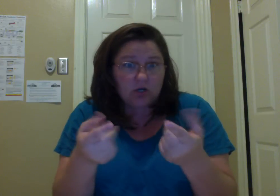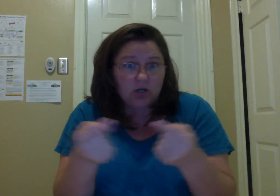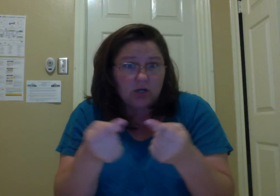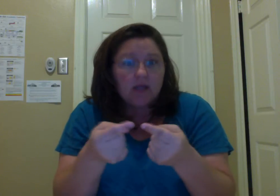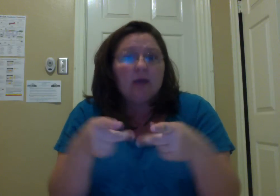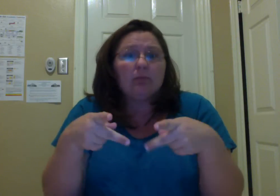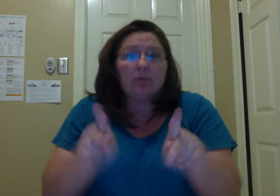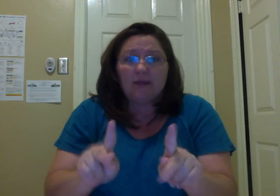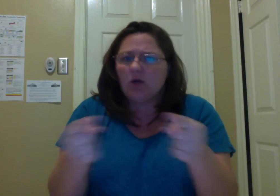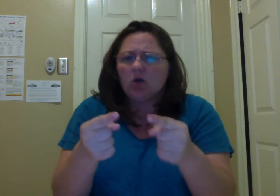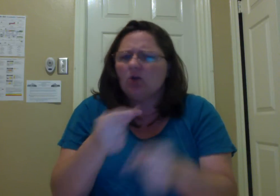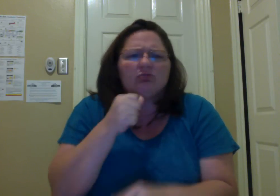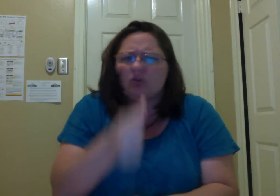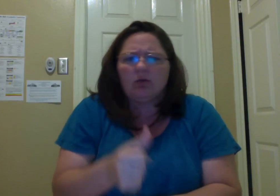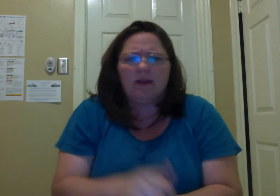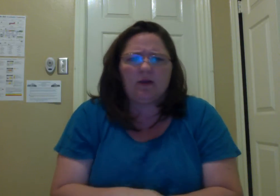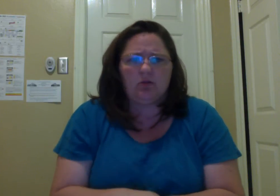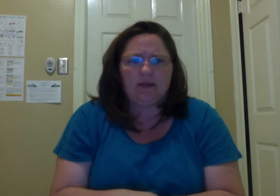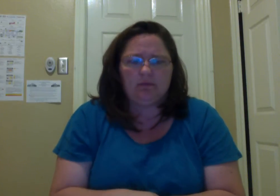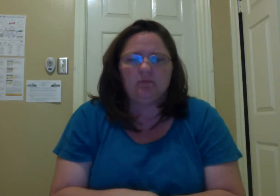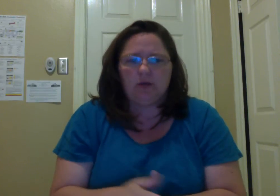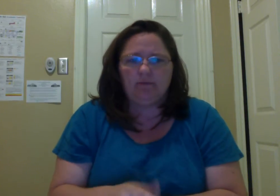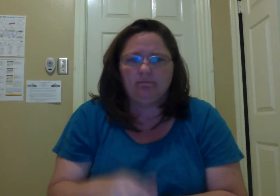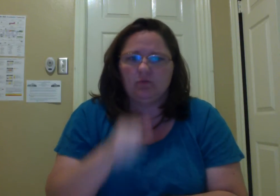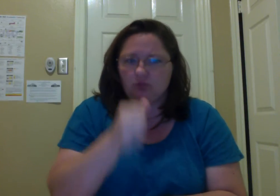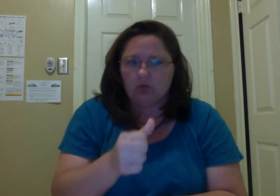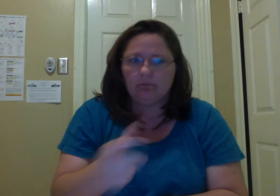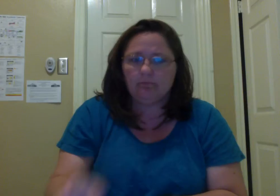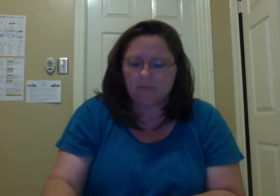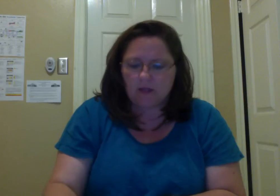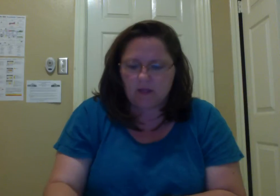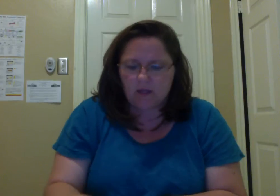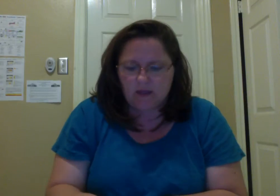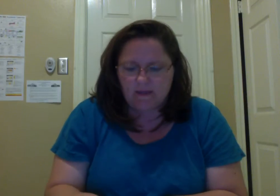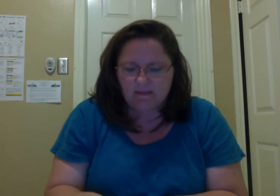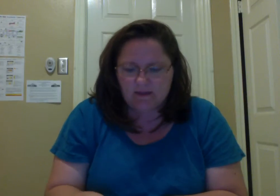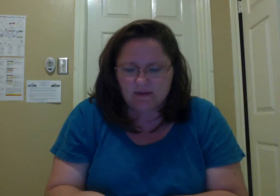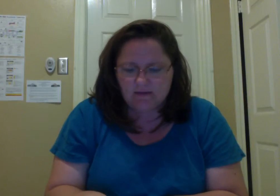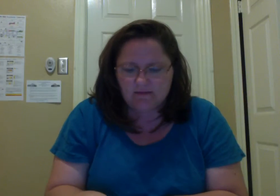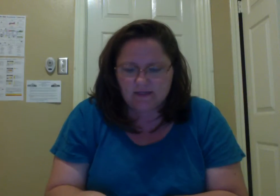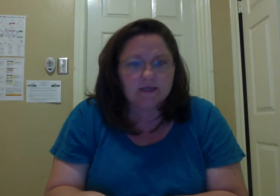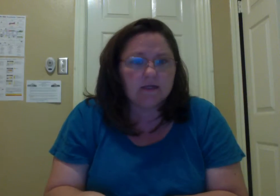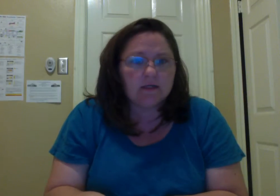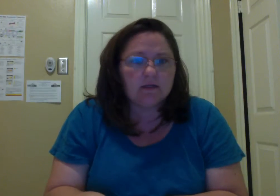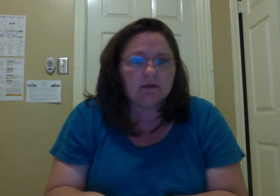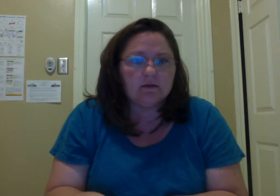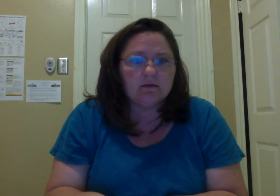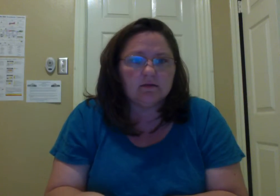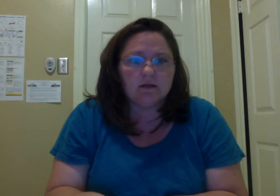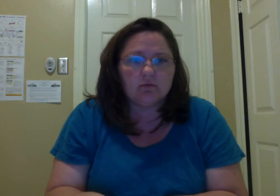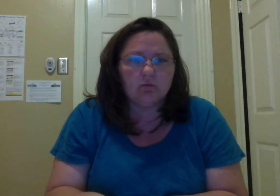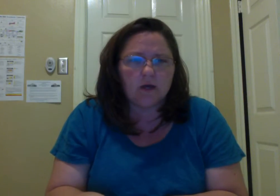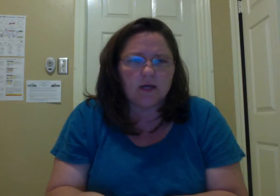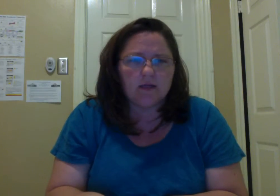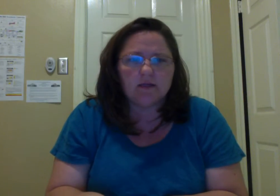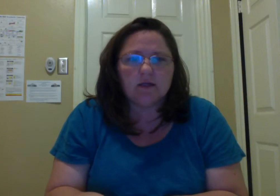hurt? Permit, hurt, don't let it hurt me. Okay, so don't. And then Dan says what?